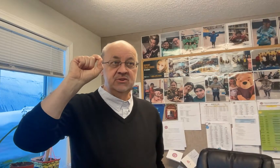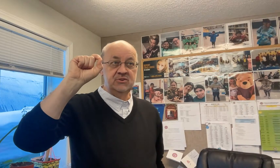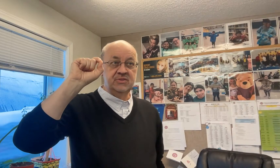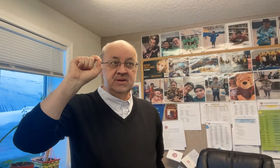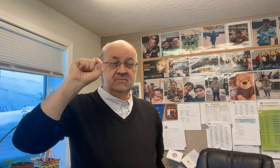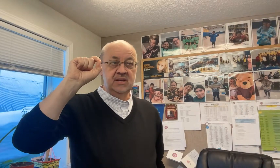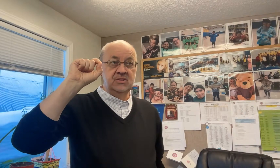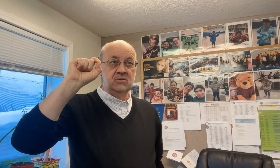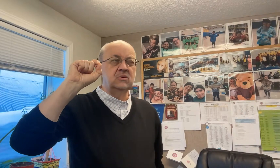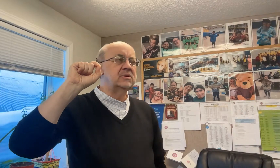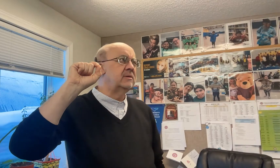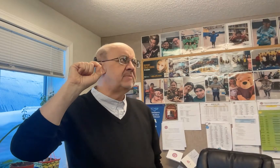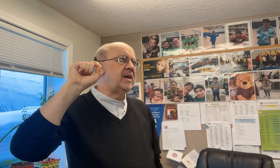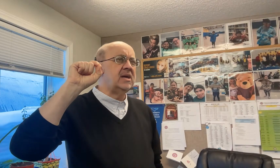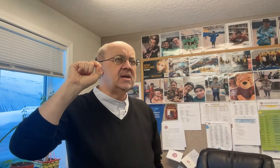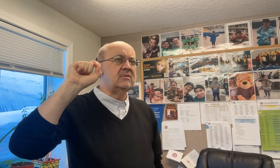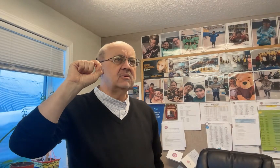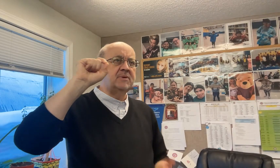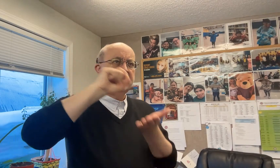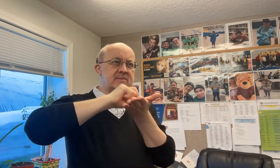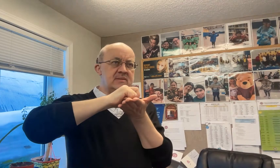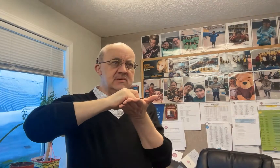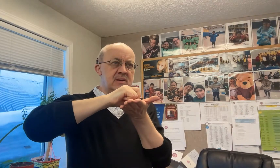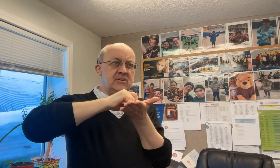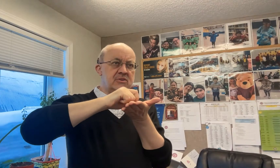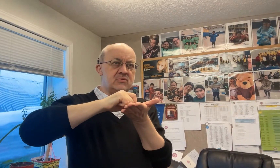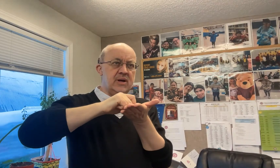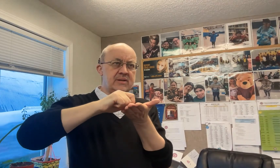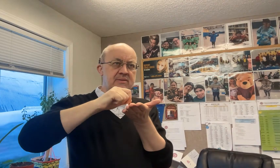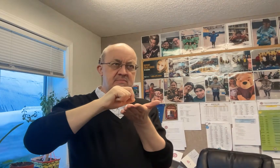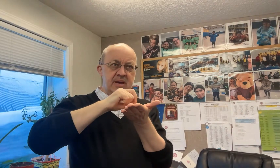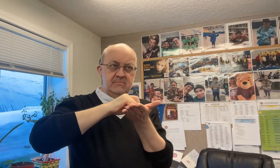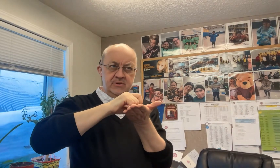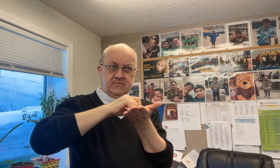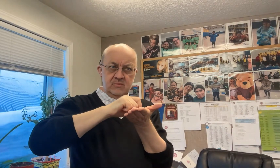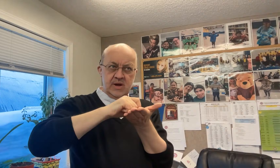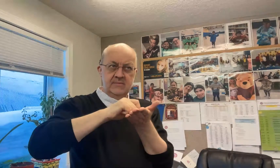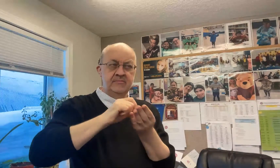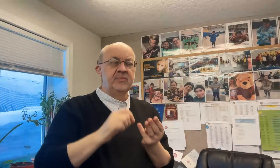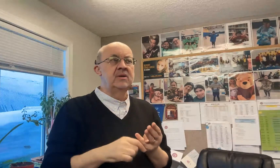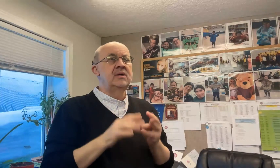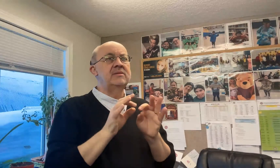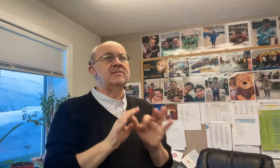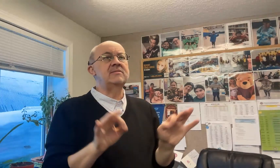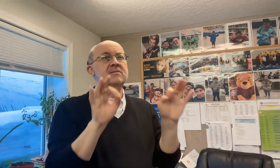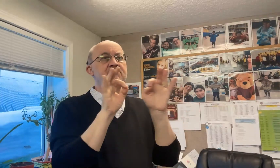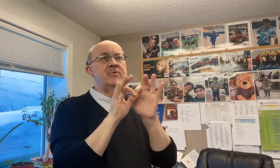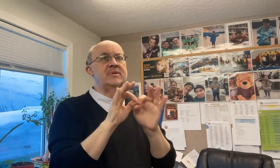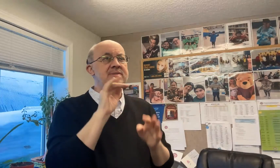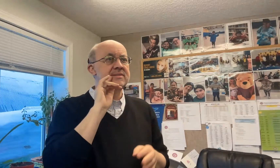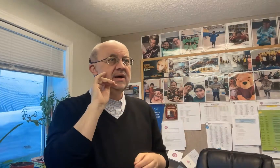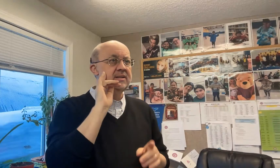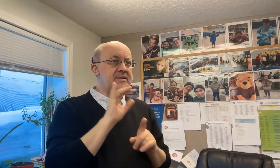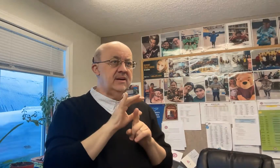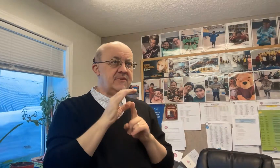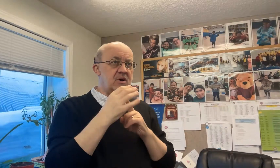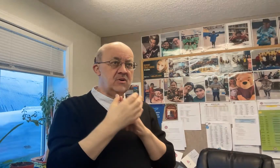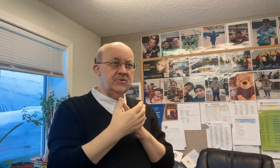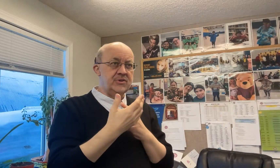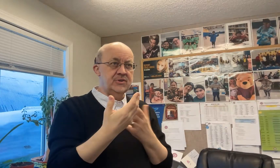thumb, like you're holding a pen or a pencil, and you just write on some paper, right? This is an important sign in deaf culture